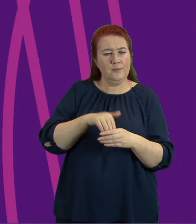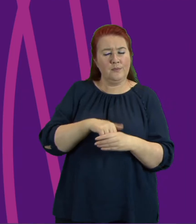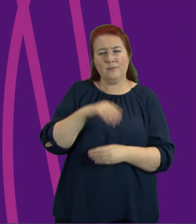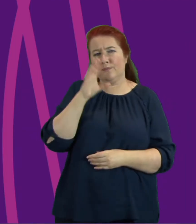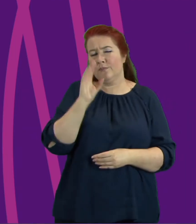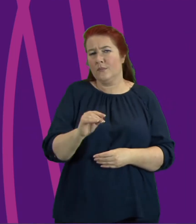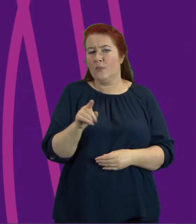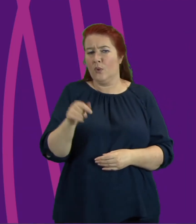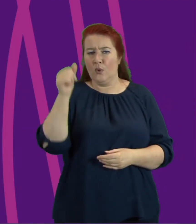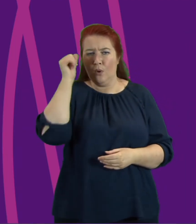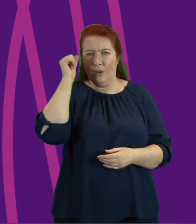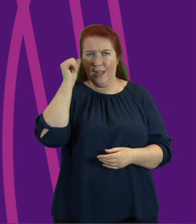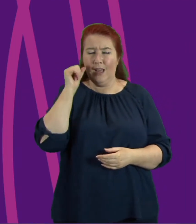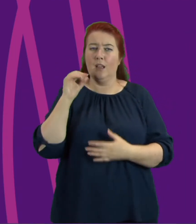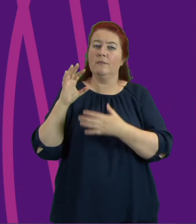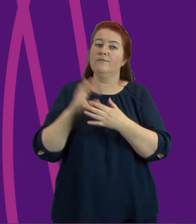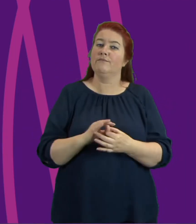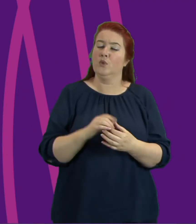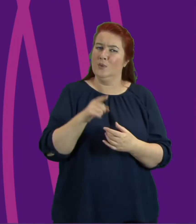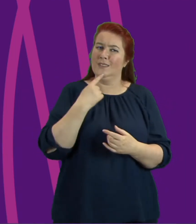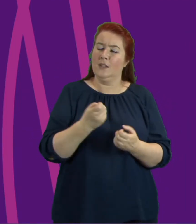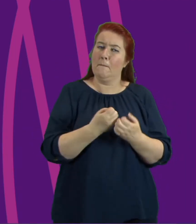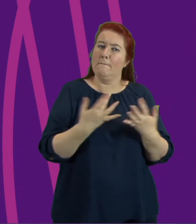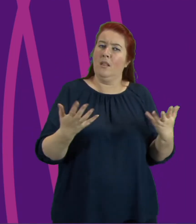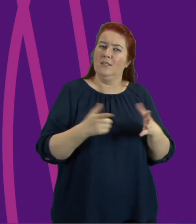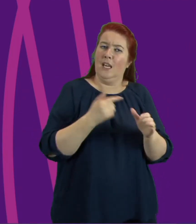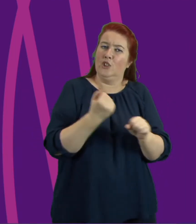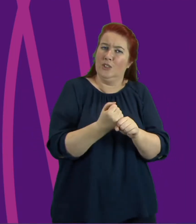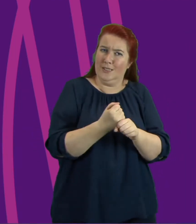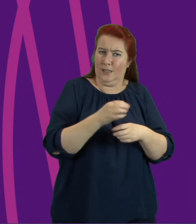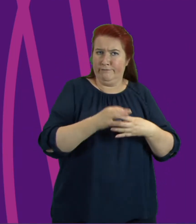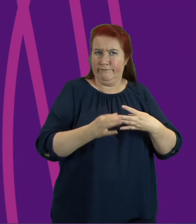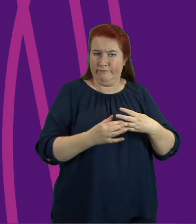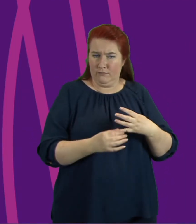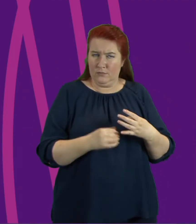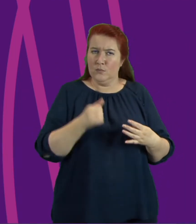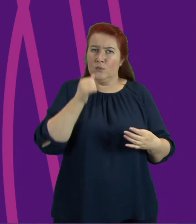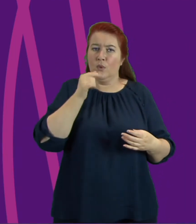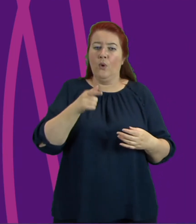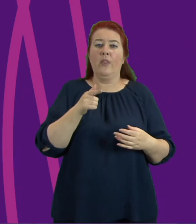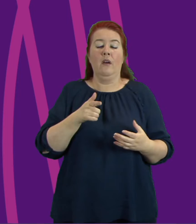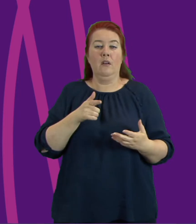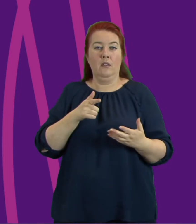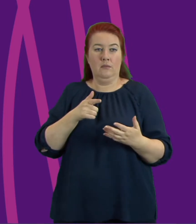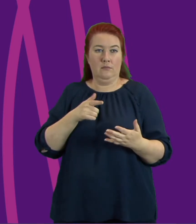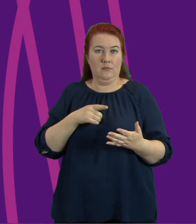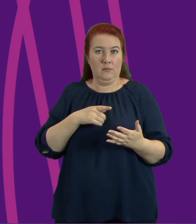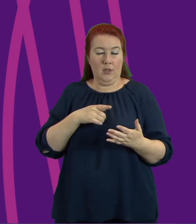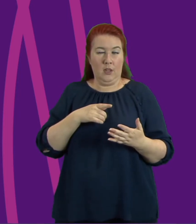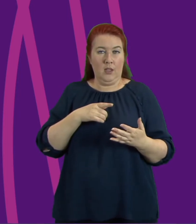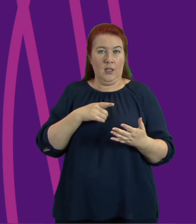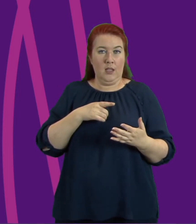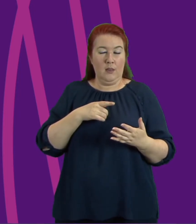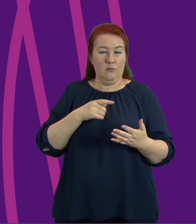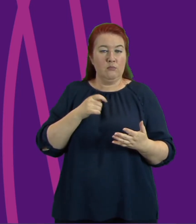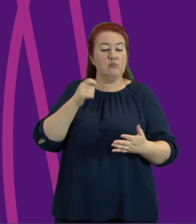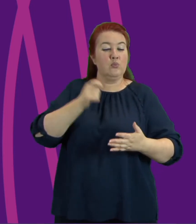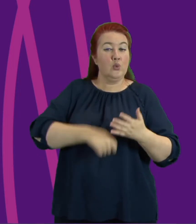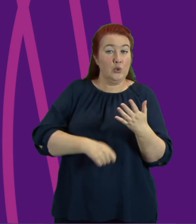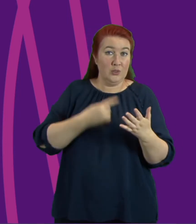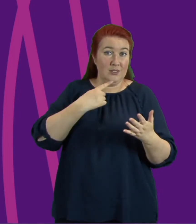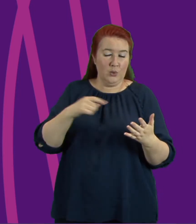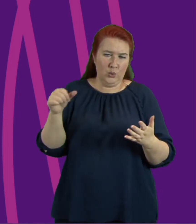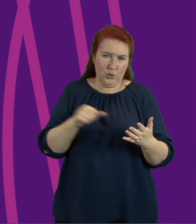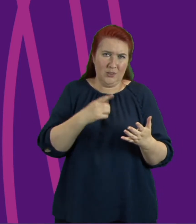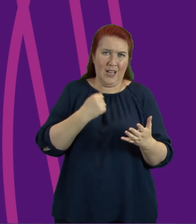that in relation to the multi-agency approach that the Inspectorate of Prosecutions recommended in the report that there be memoranda